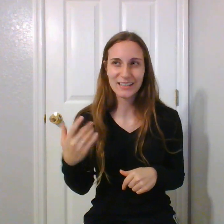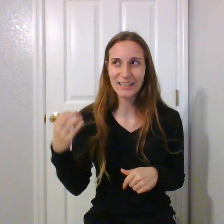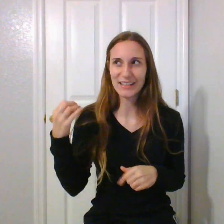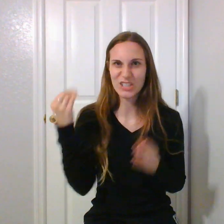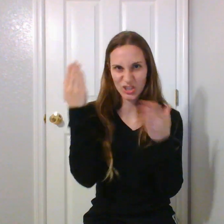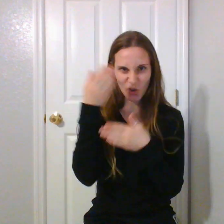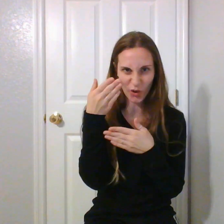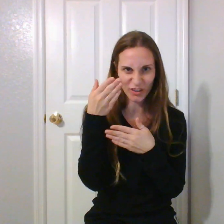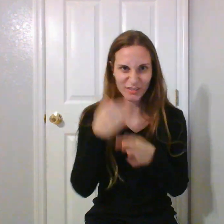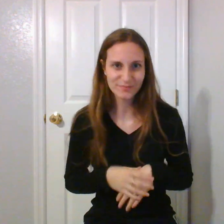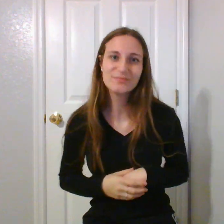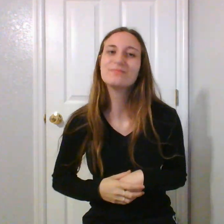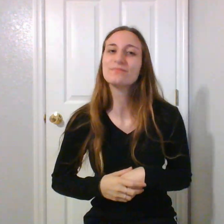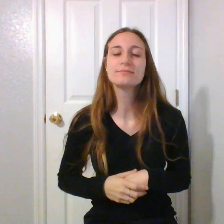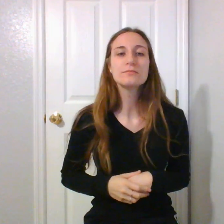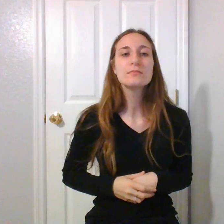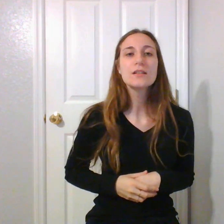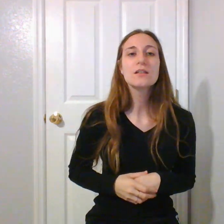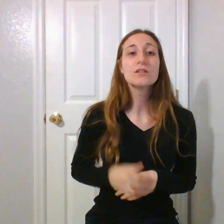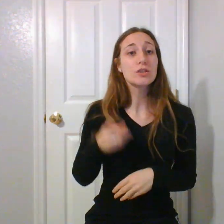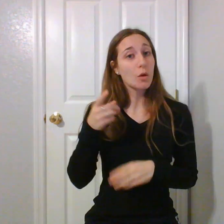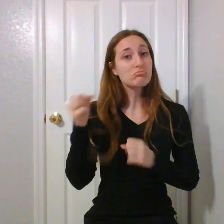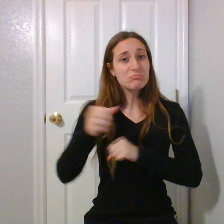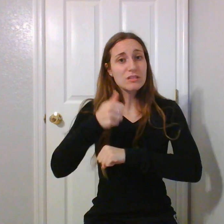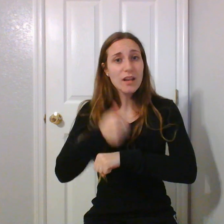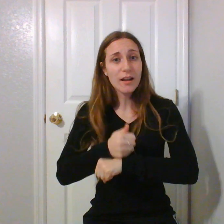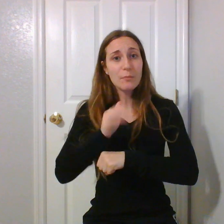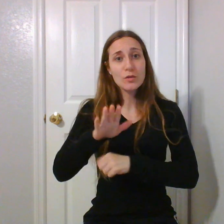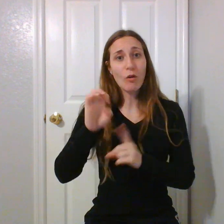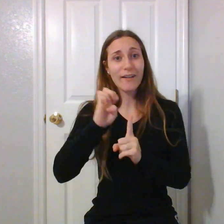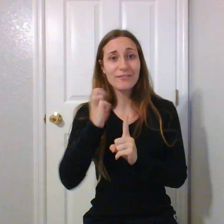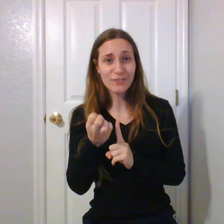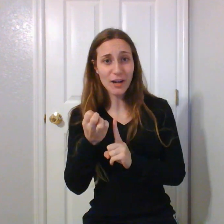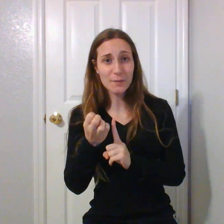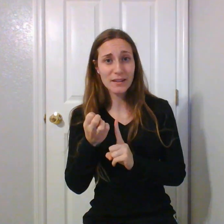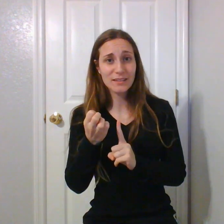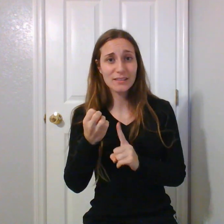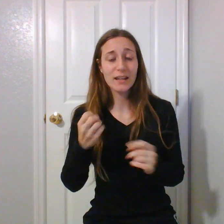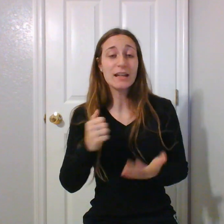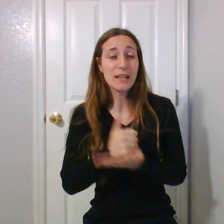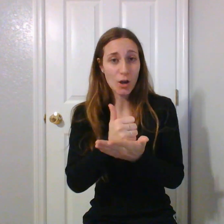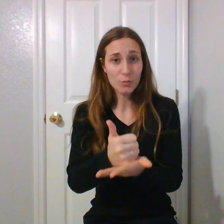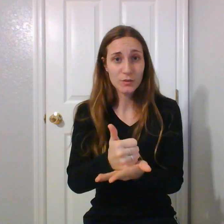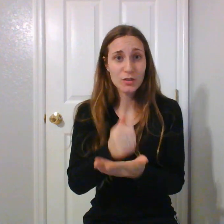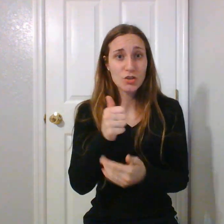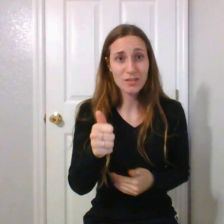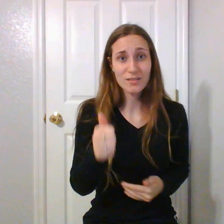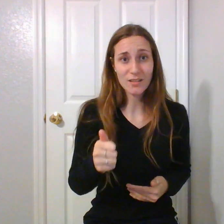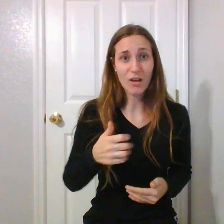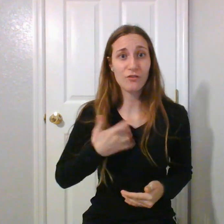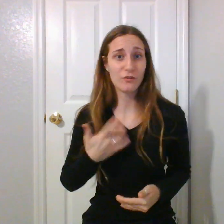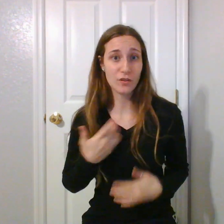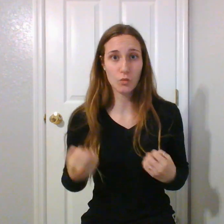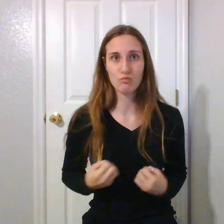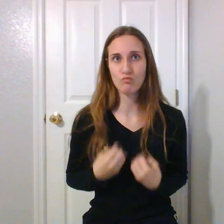it's really important that you're setting your environment up to be more happy and motivated establishing a good environment and definitely play a role